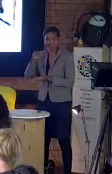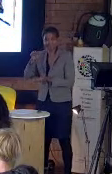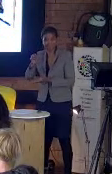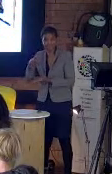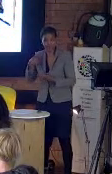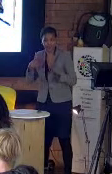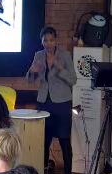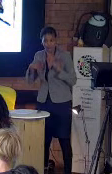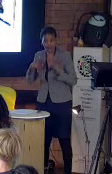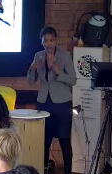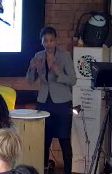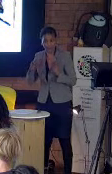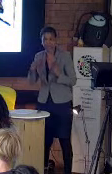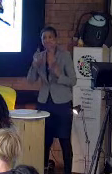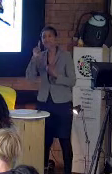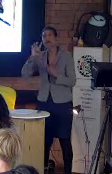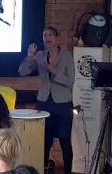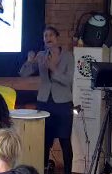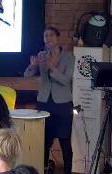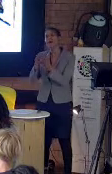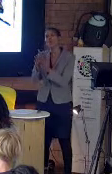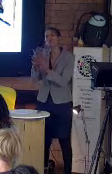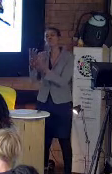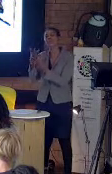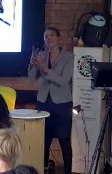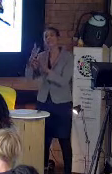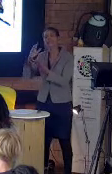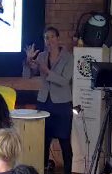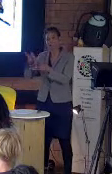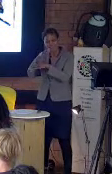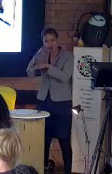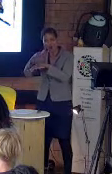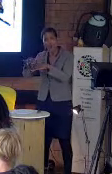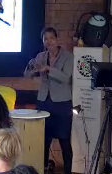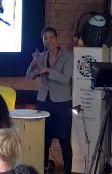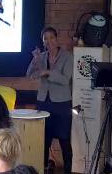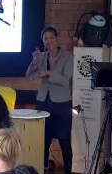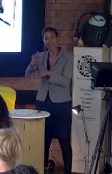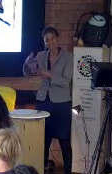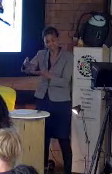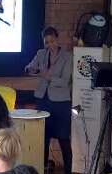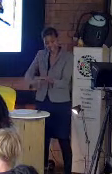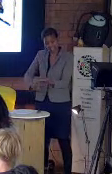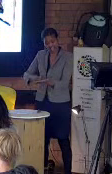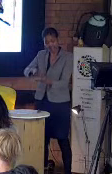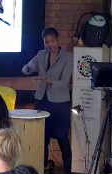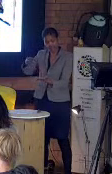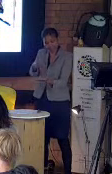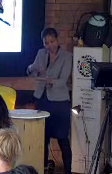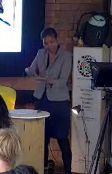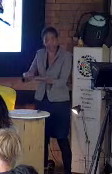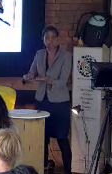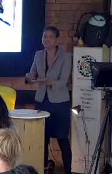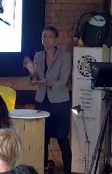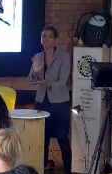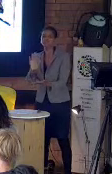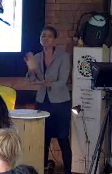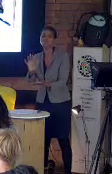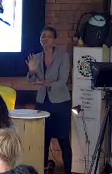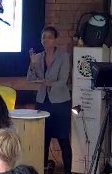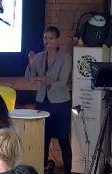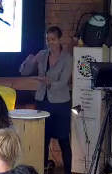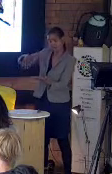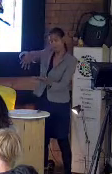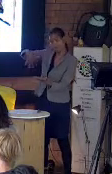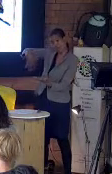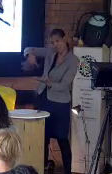the poetry performance, there was actually not a flat completely, because there was the background wall, but